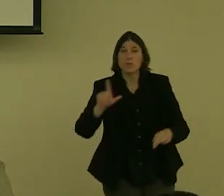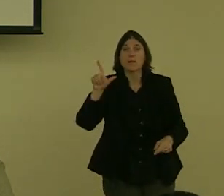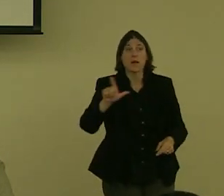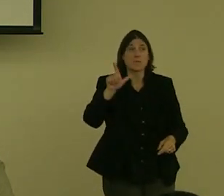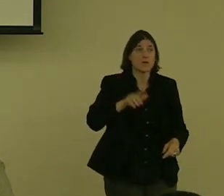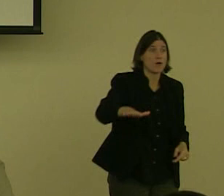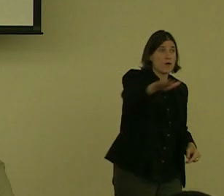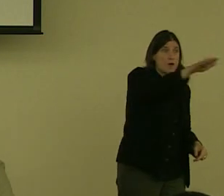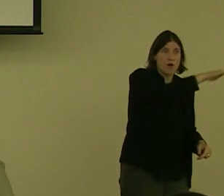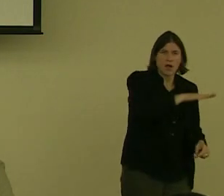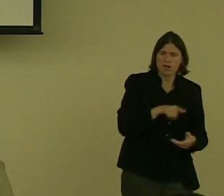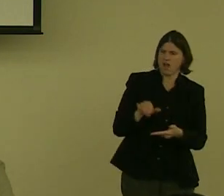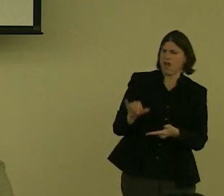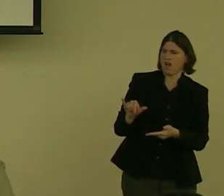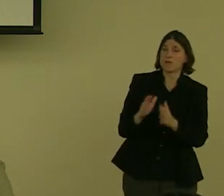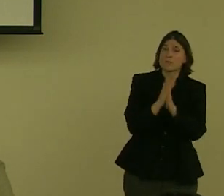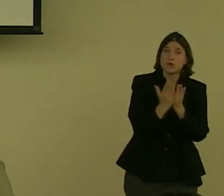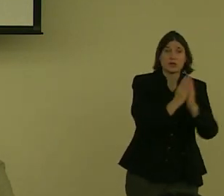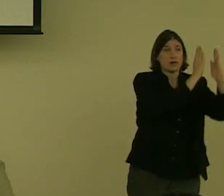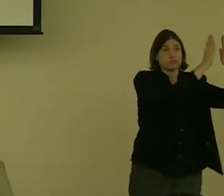as a medium worthy of study.